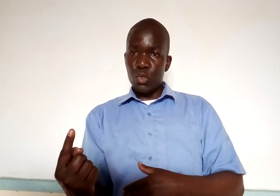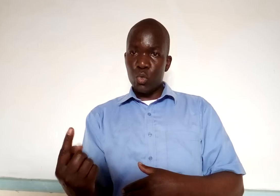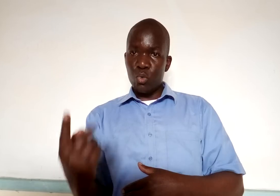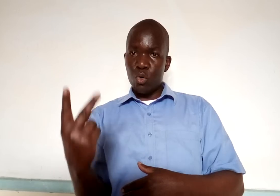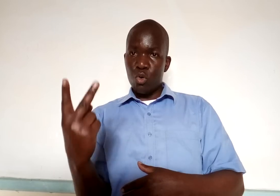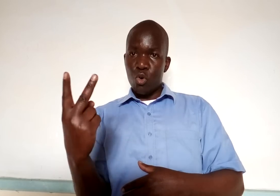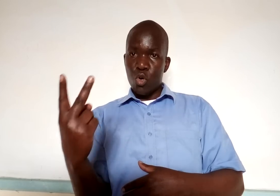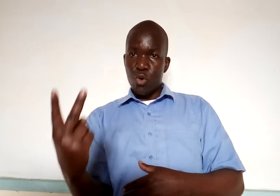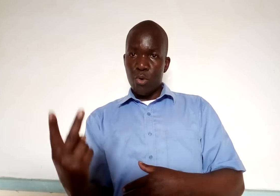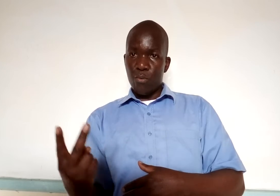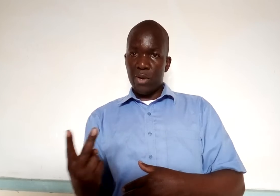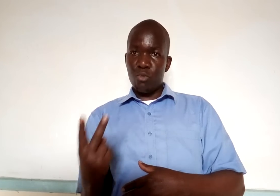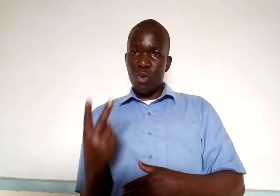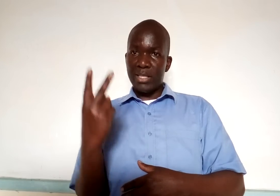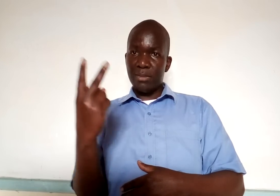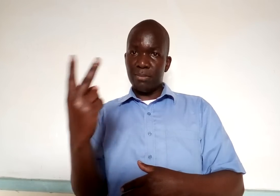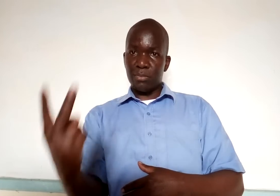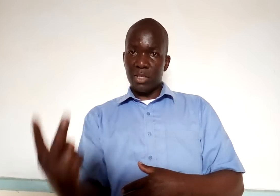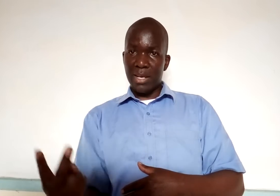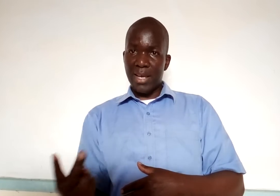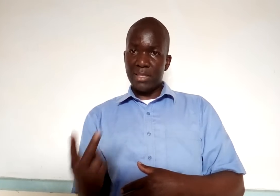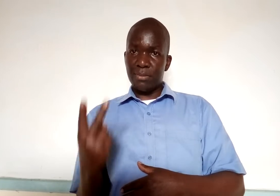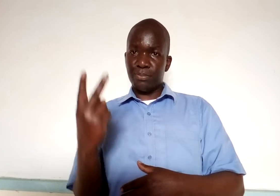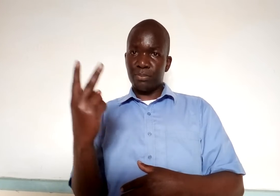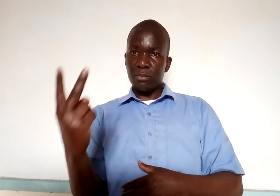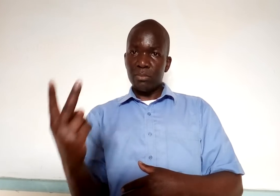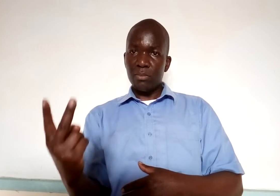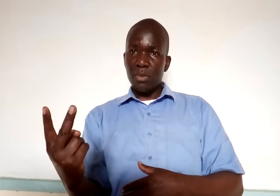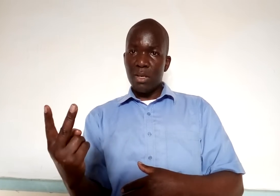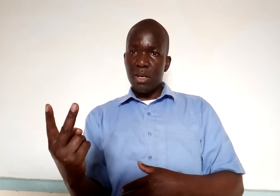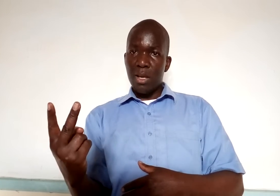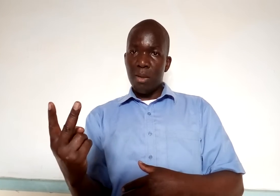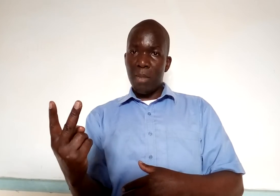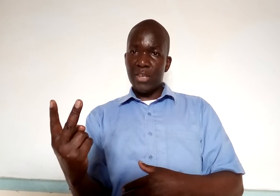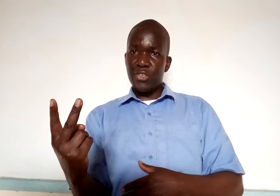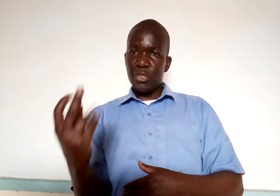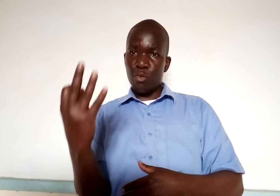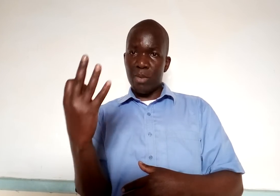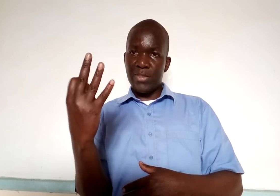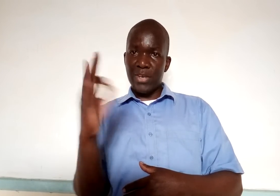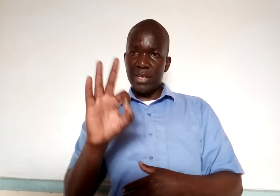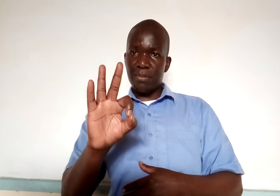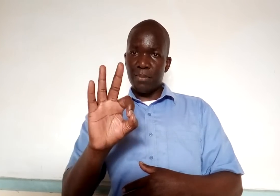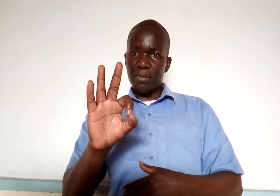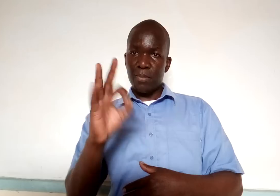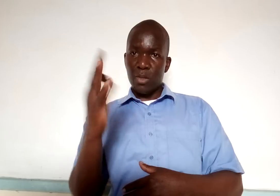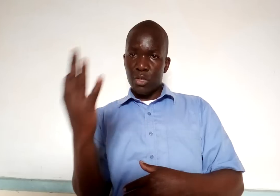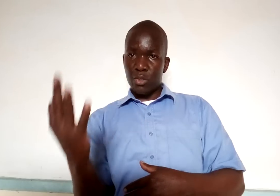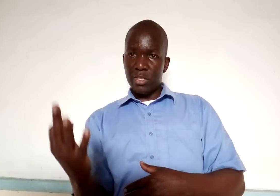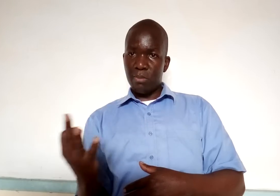2, February, like that. March, you make 3. So this